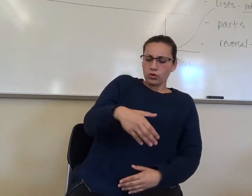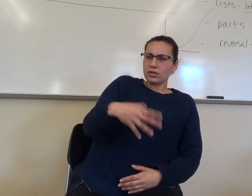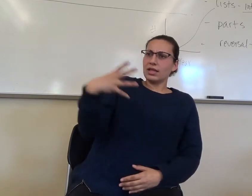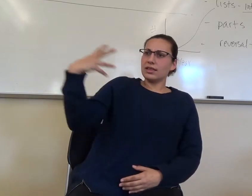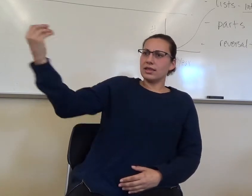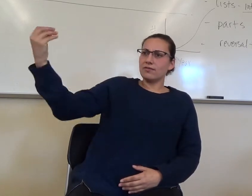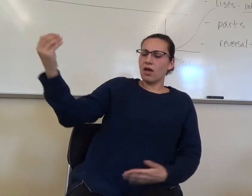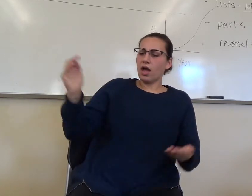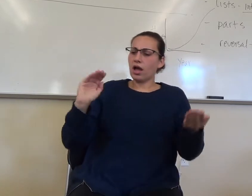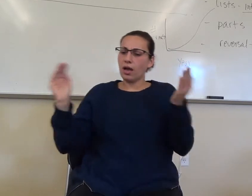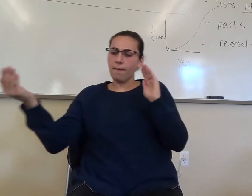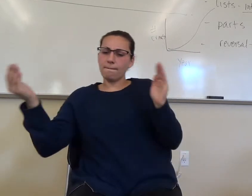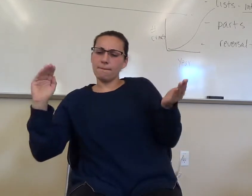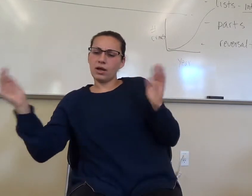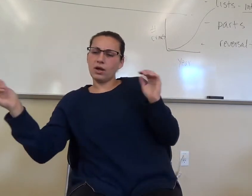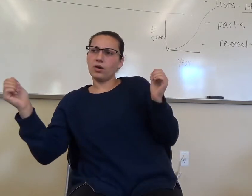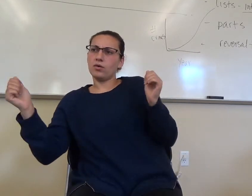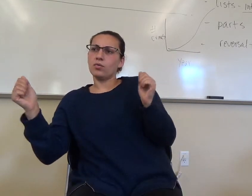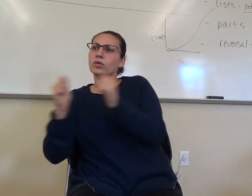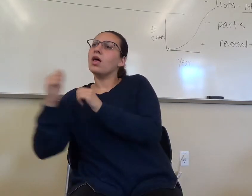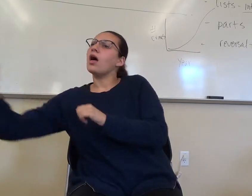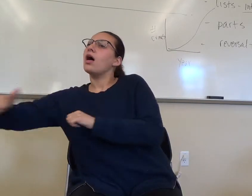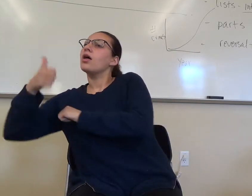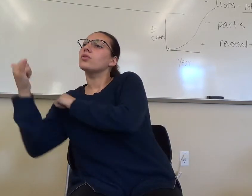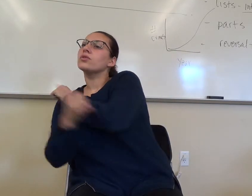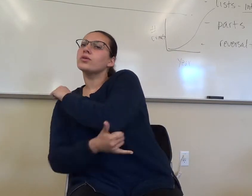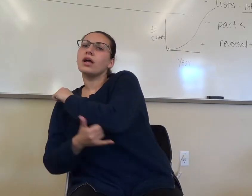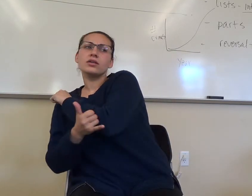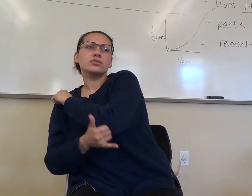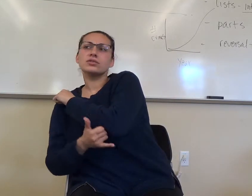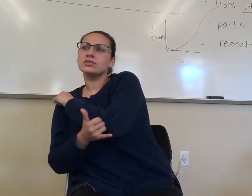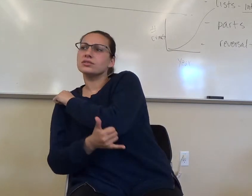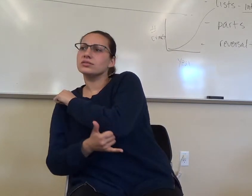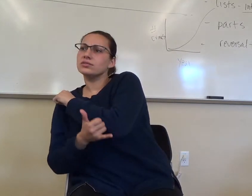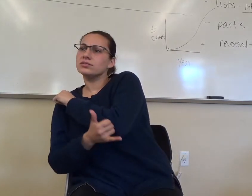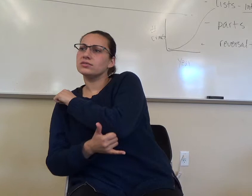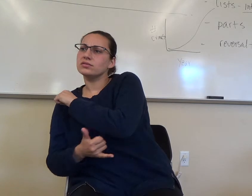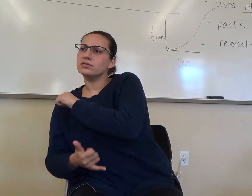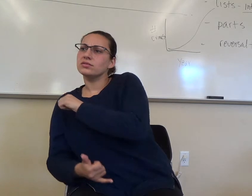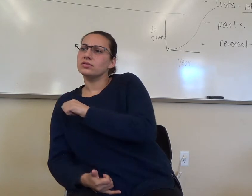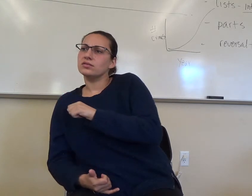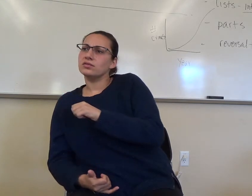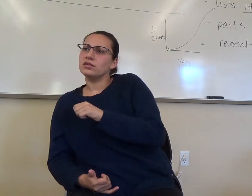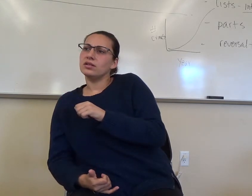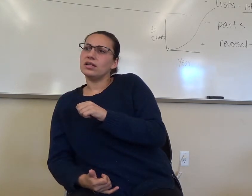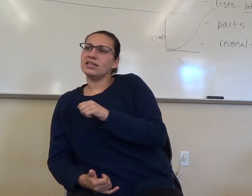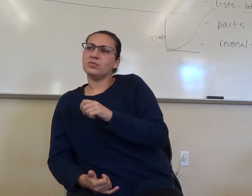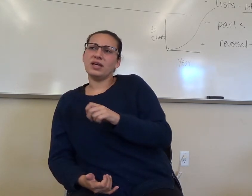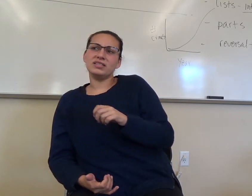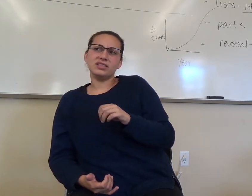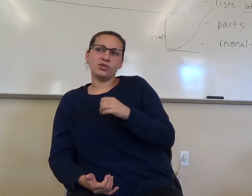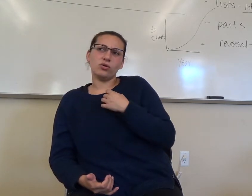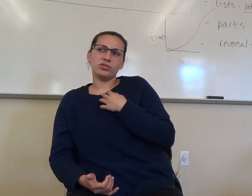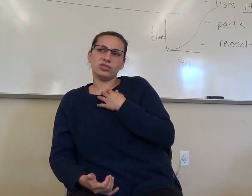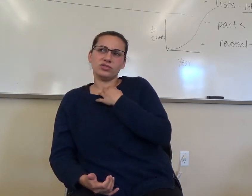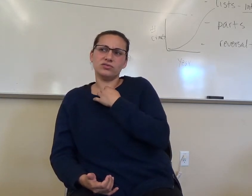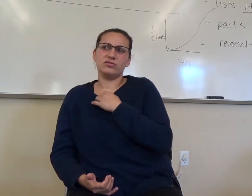that in other countries? This kind of throws people. Yeah, it depends on the culture,